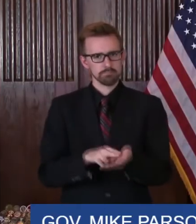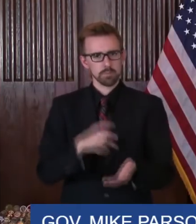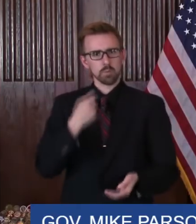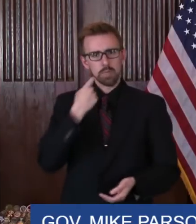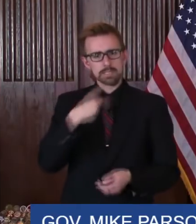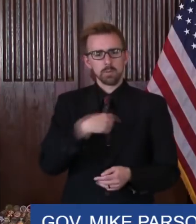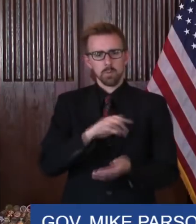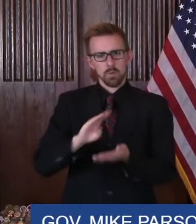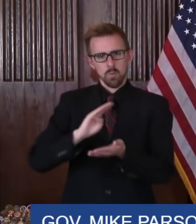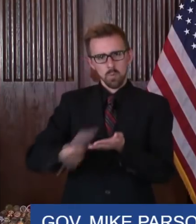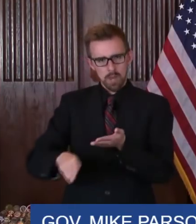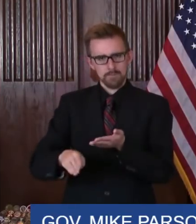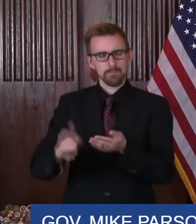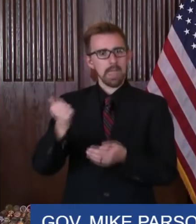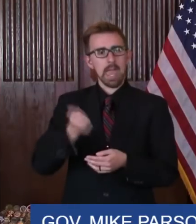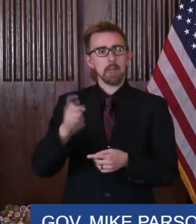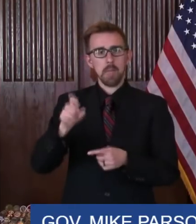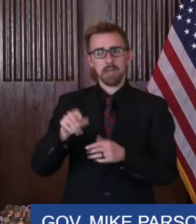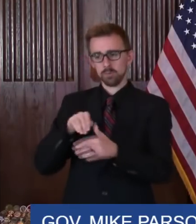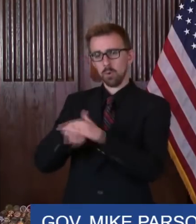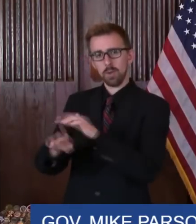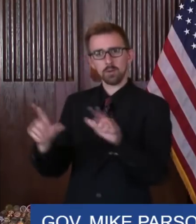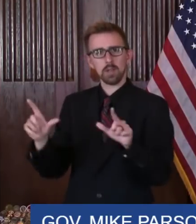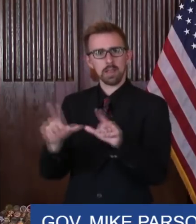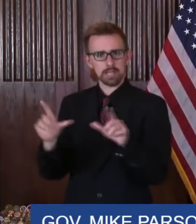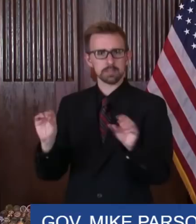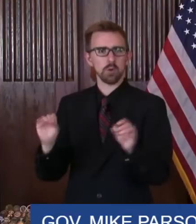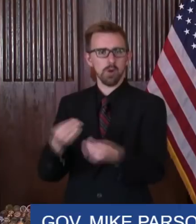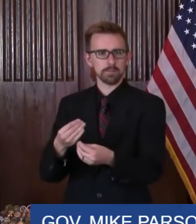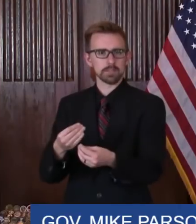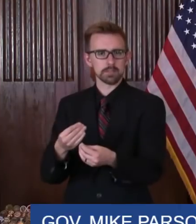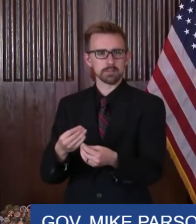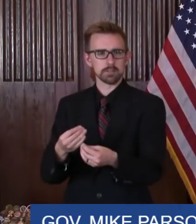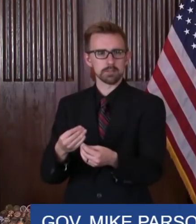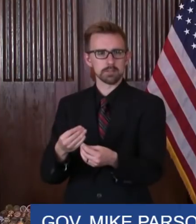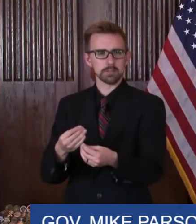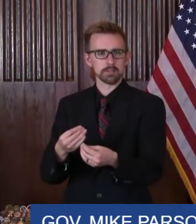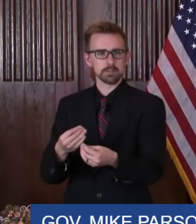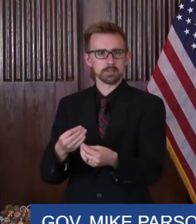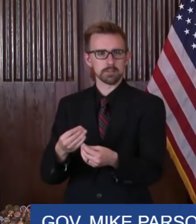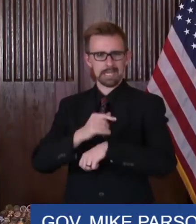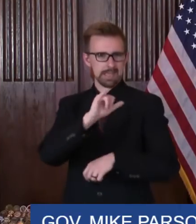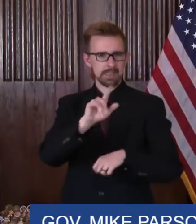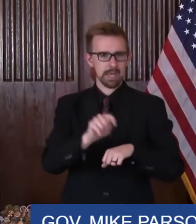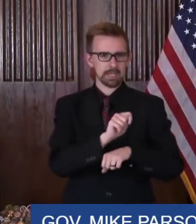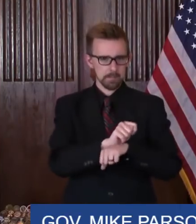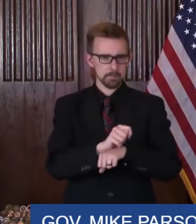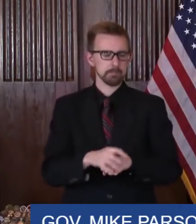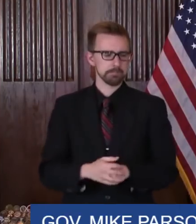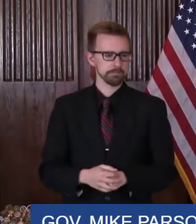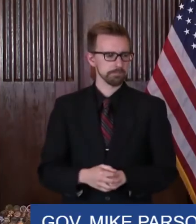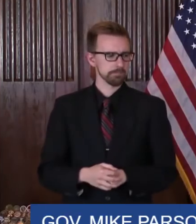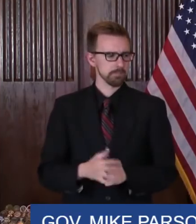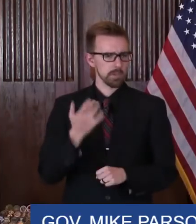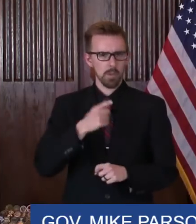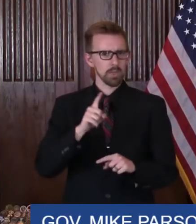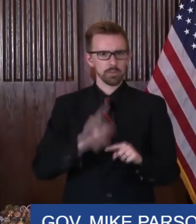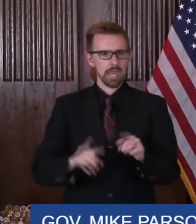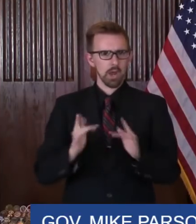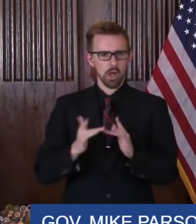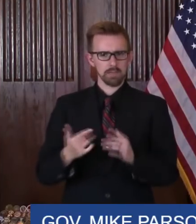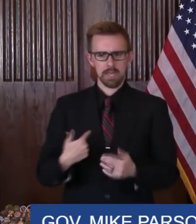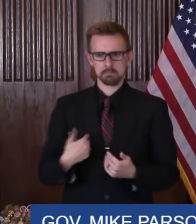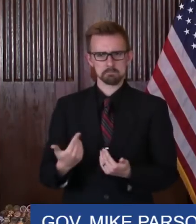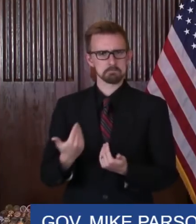ago where we waived that, where anybody had to go into the License Bureau offices for I think 60 days at the time. The other thing, I'm not sure why you can't do it